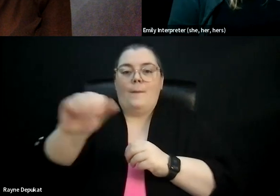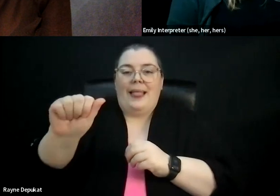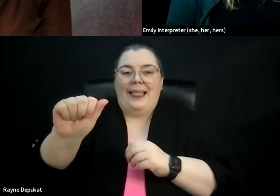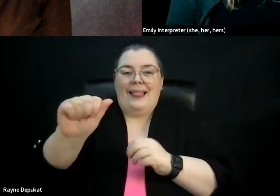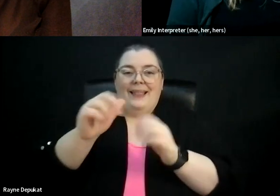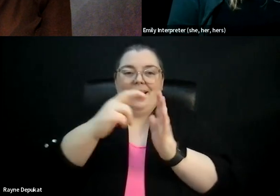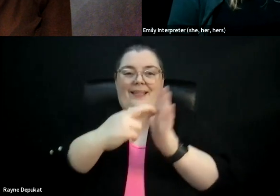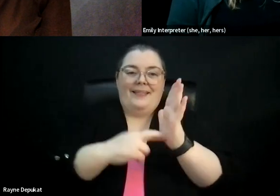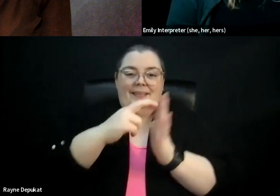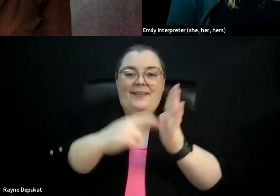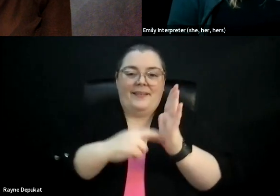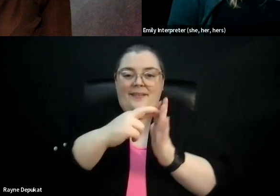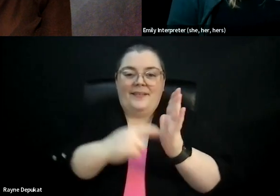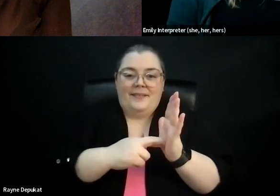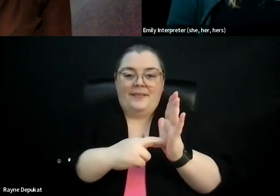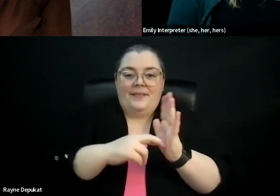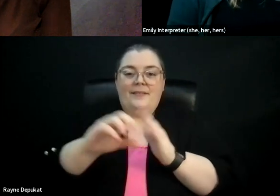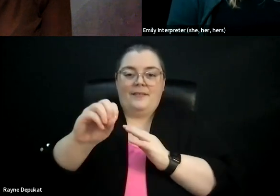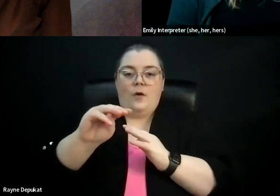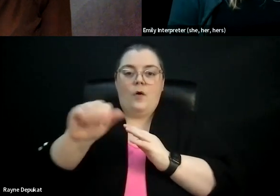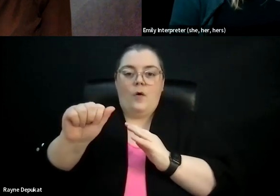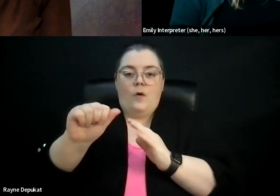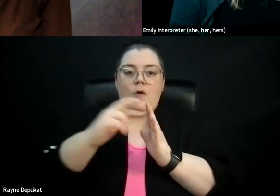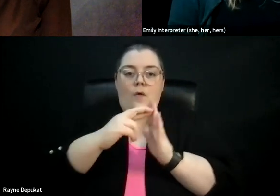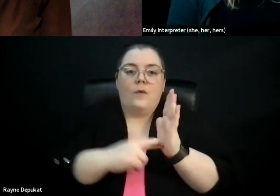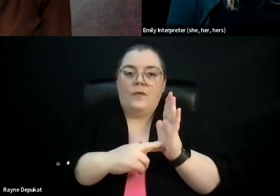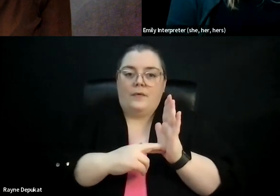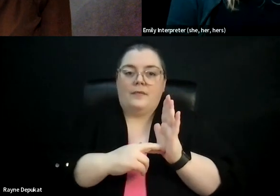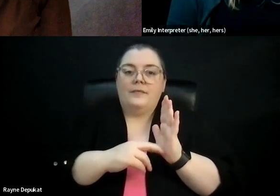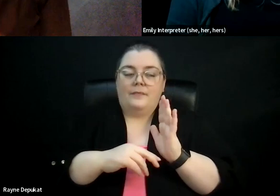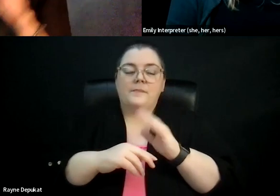misunderstanding in regards to the Open Meetings Act.